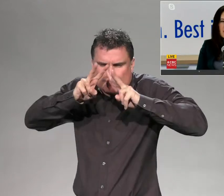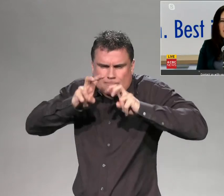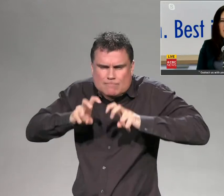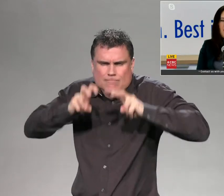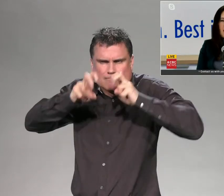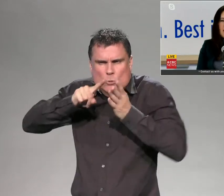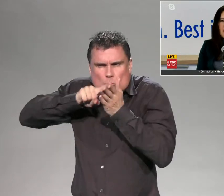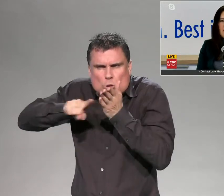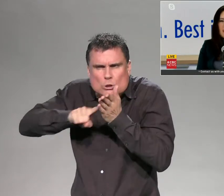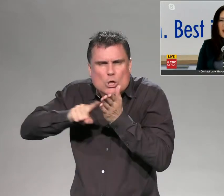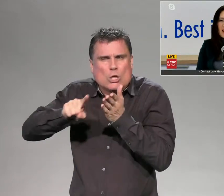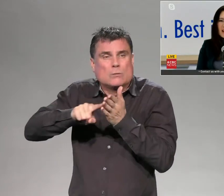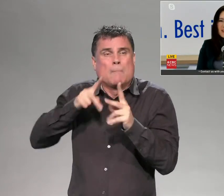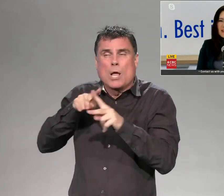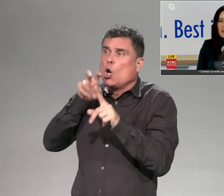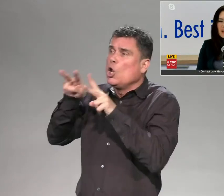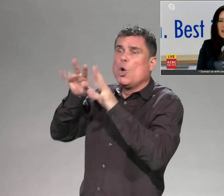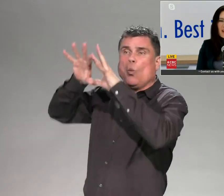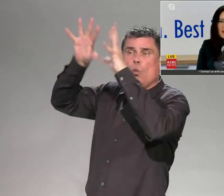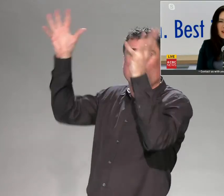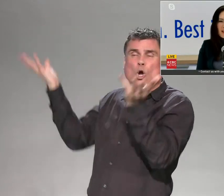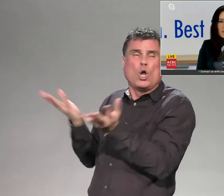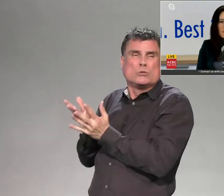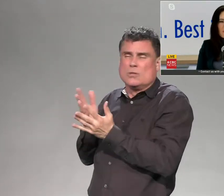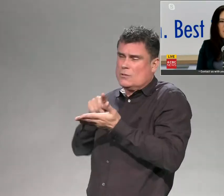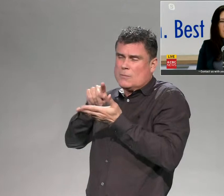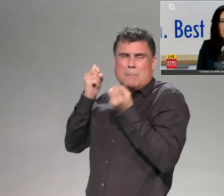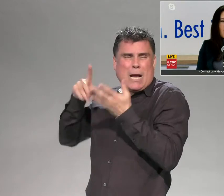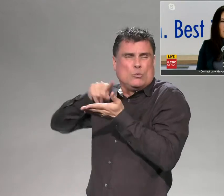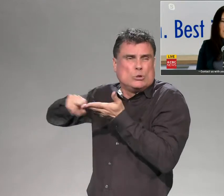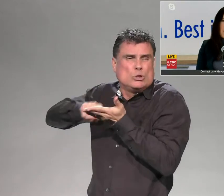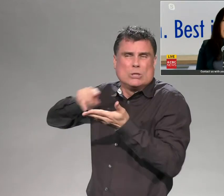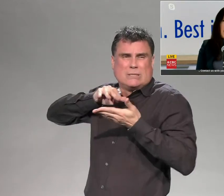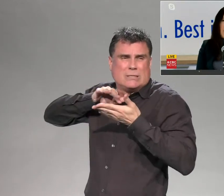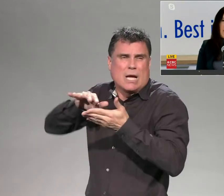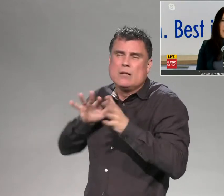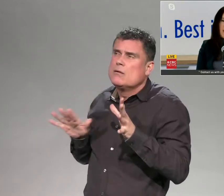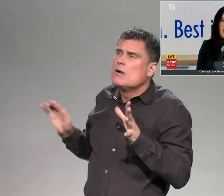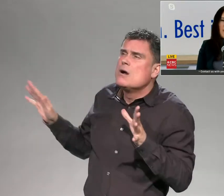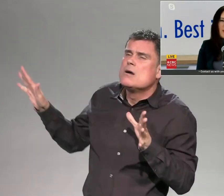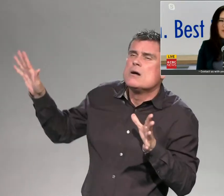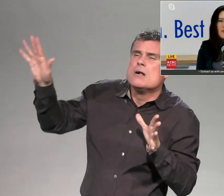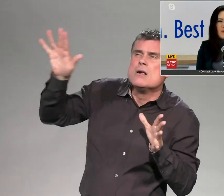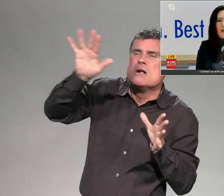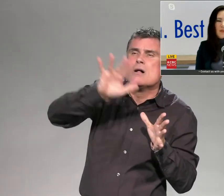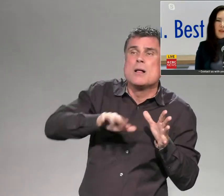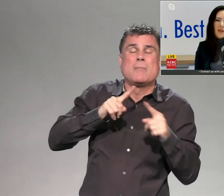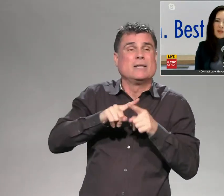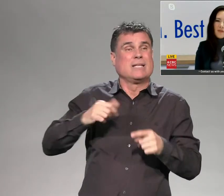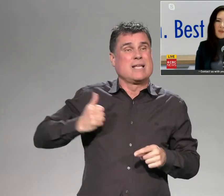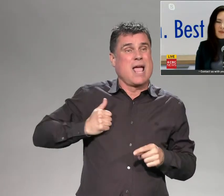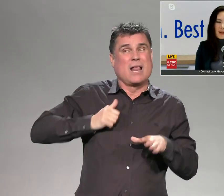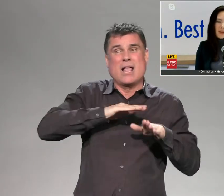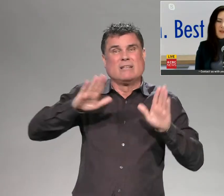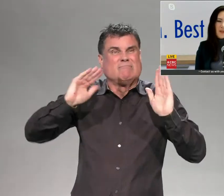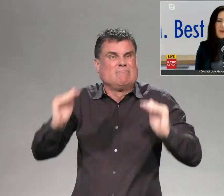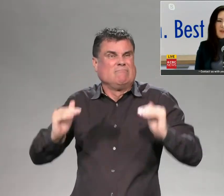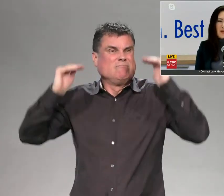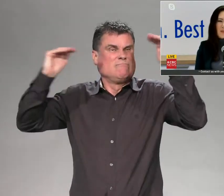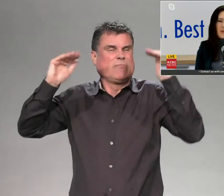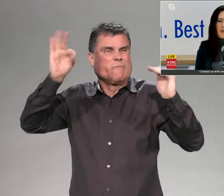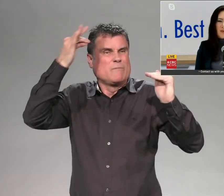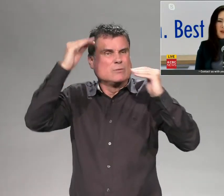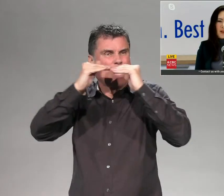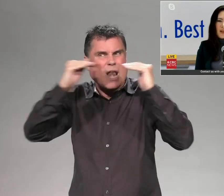is a safe vaccine. And that has been reviewed not only through clinical studies, but also real life effectiveness